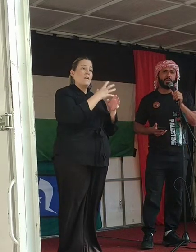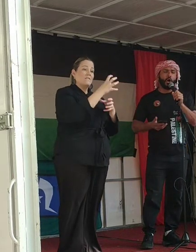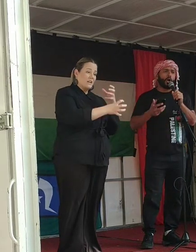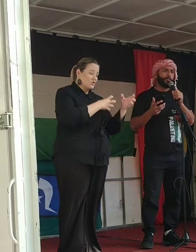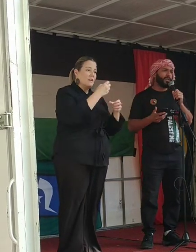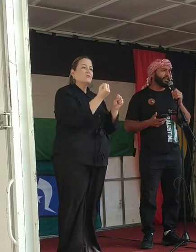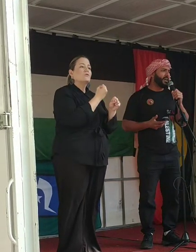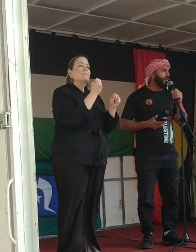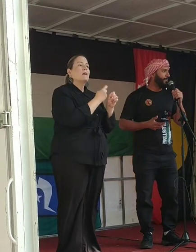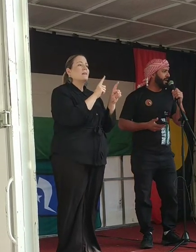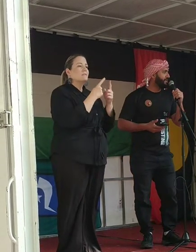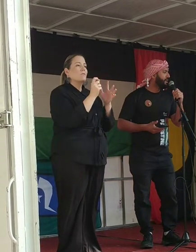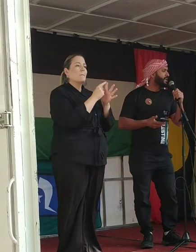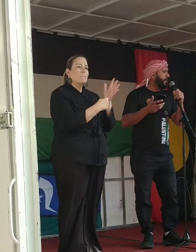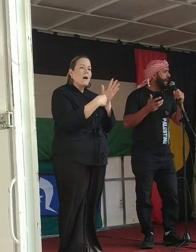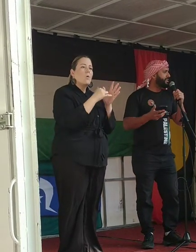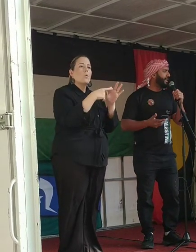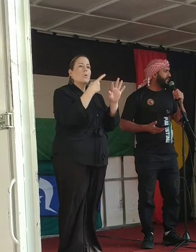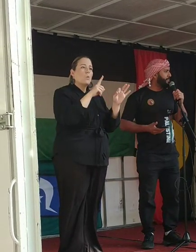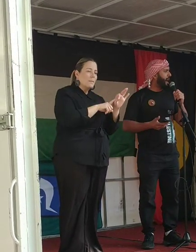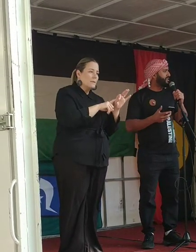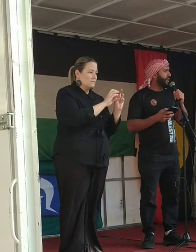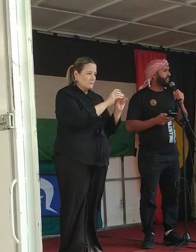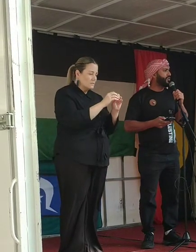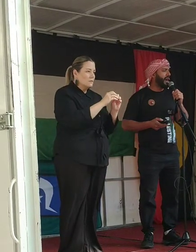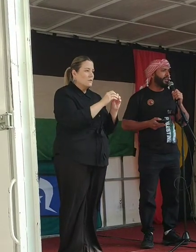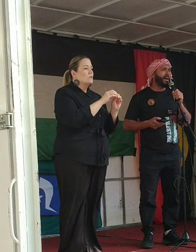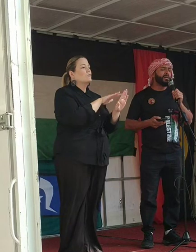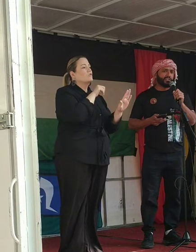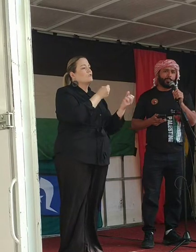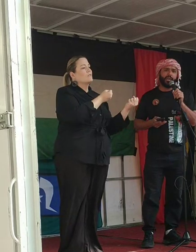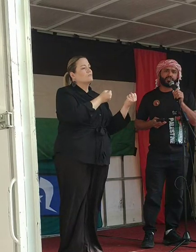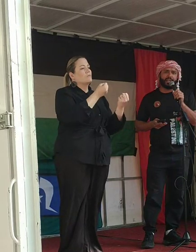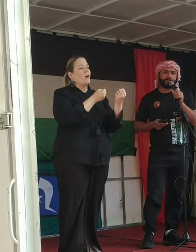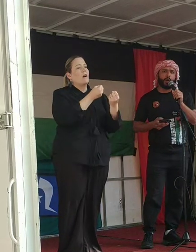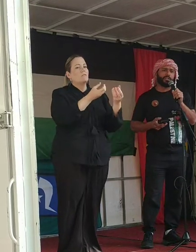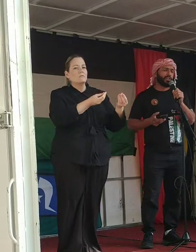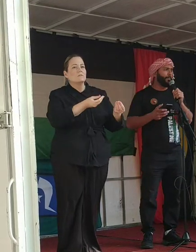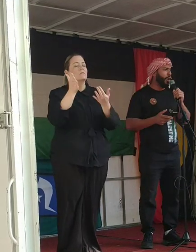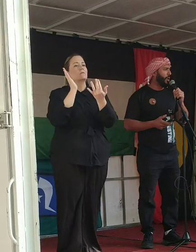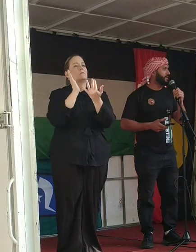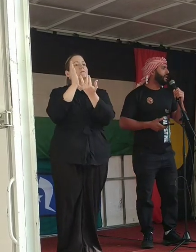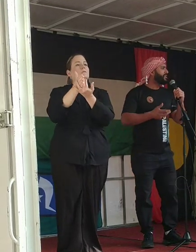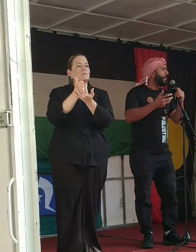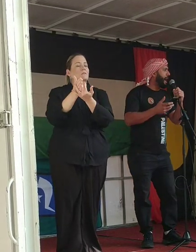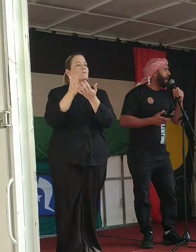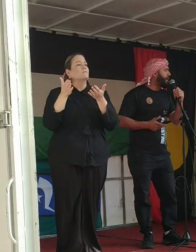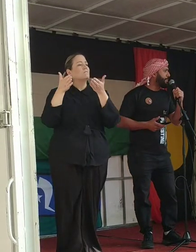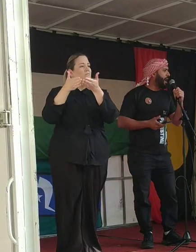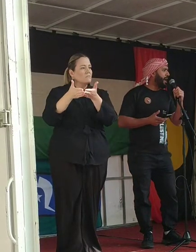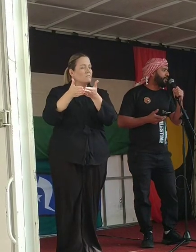part or a piece of equipment to be delivered by a truck driver, to be transported to a port, to